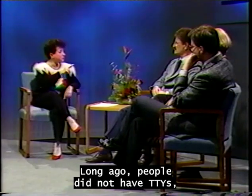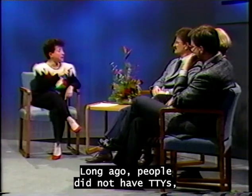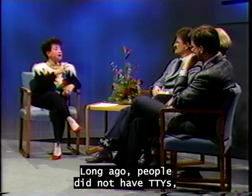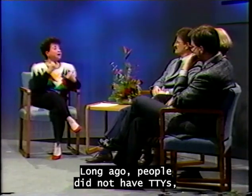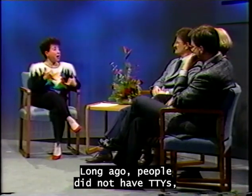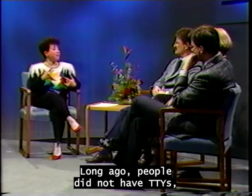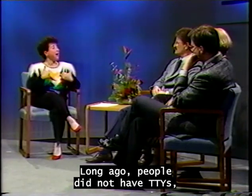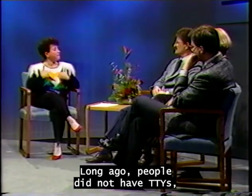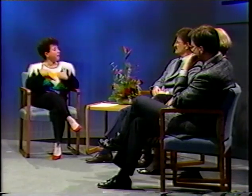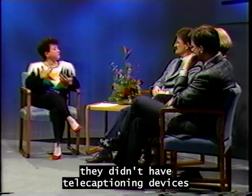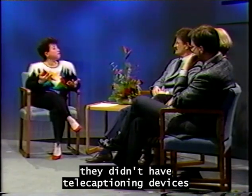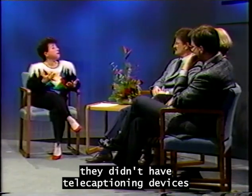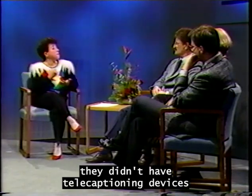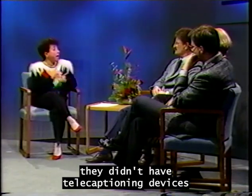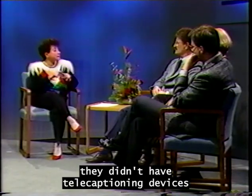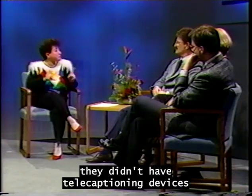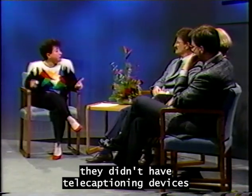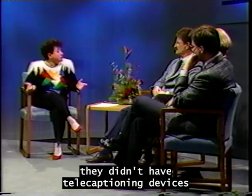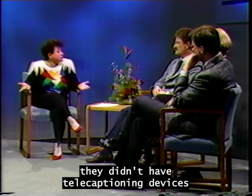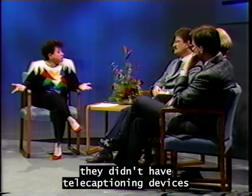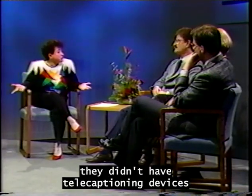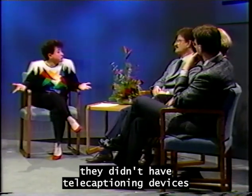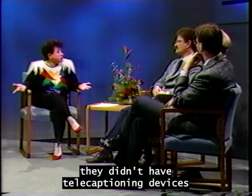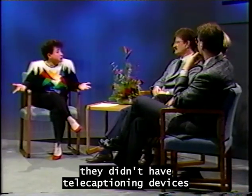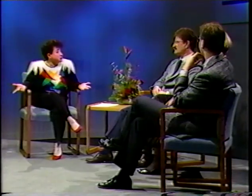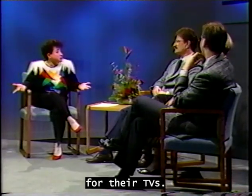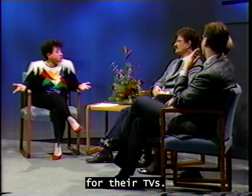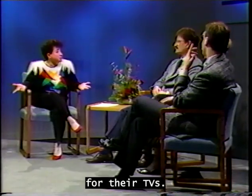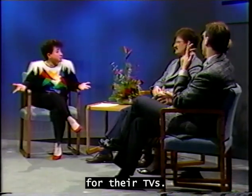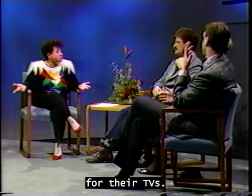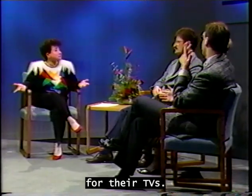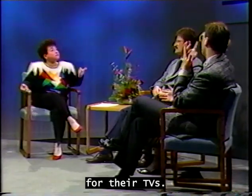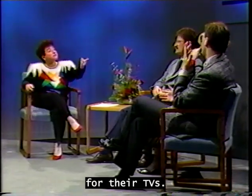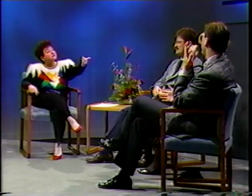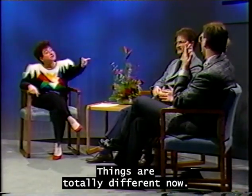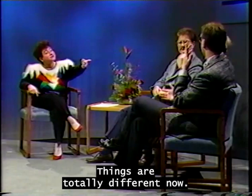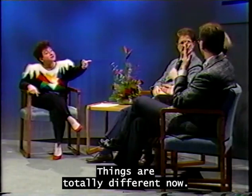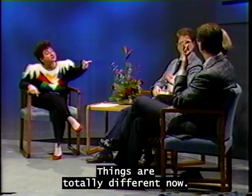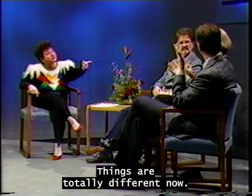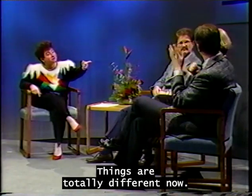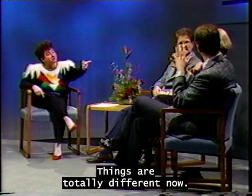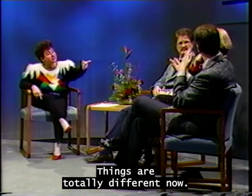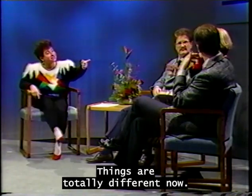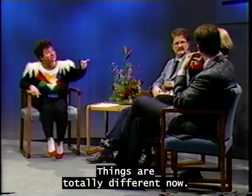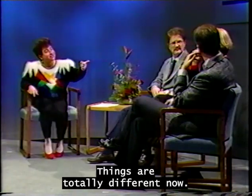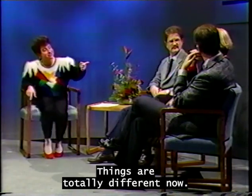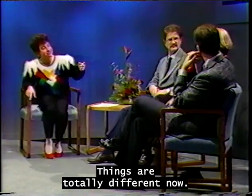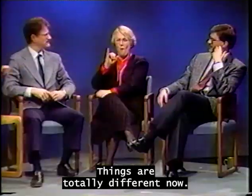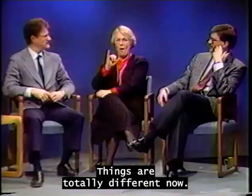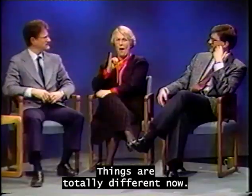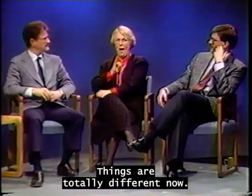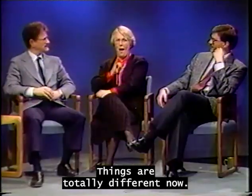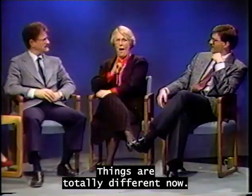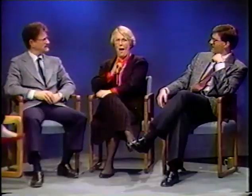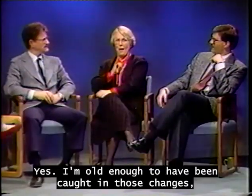have TTYs, they didn't have telecaptioning devices for their TVs. Things are totally different now.